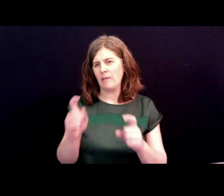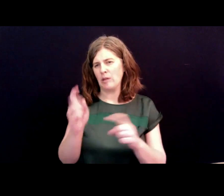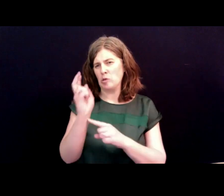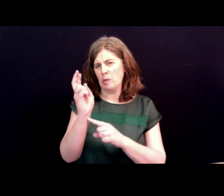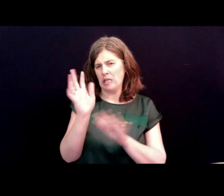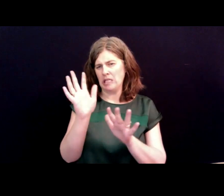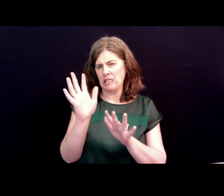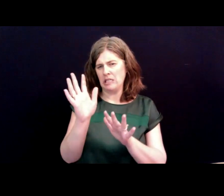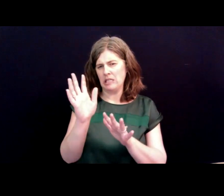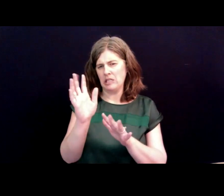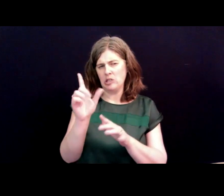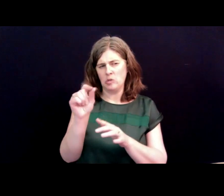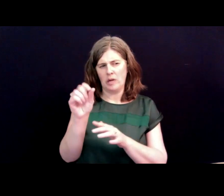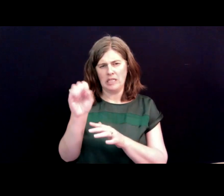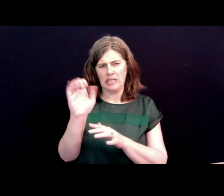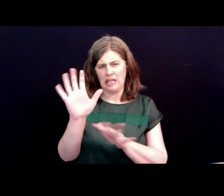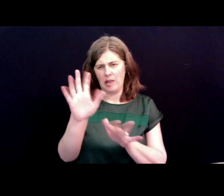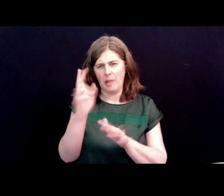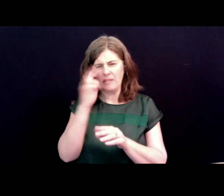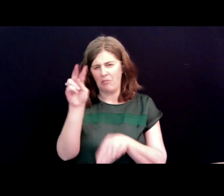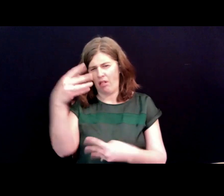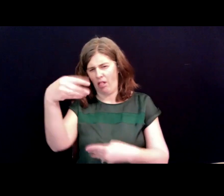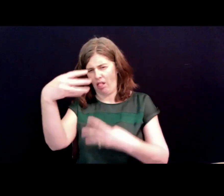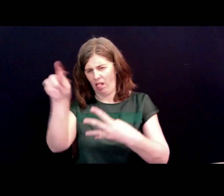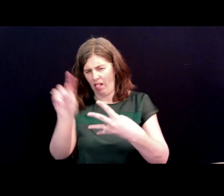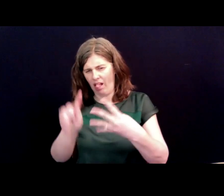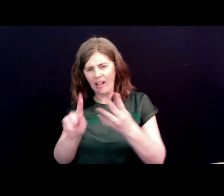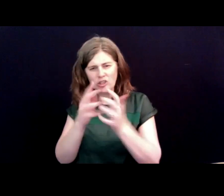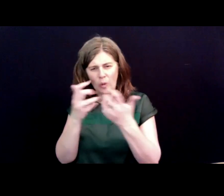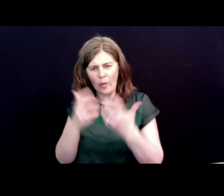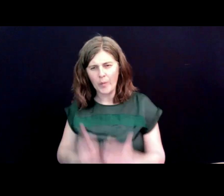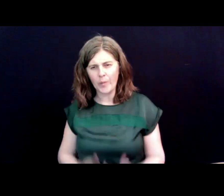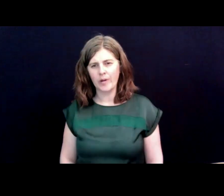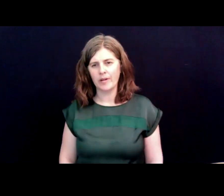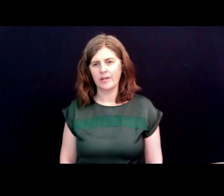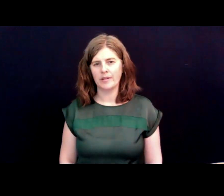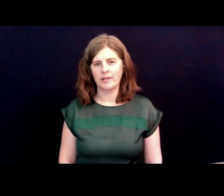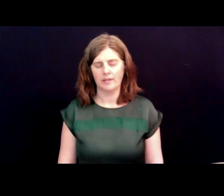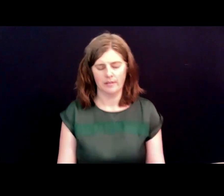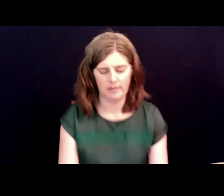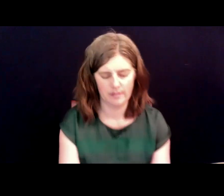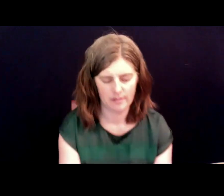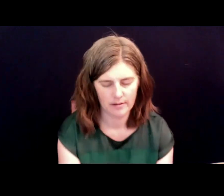it's like 20 seconds. Hold on a second. Okay.